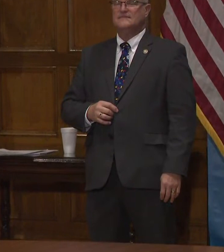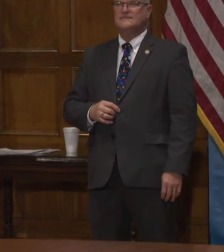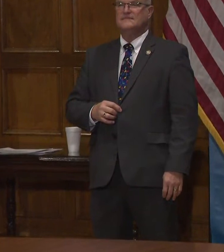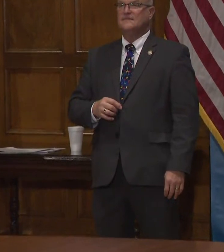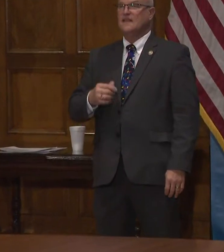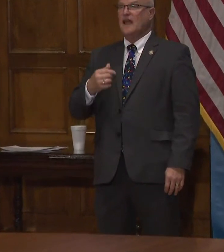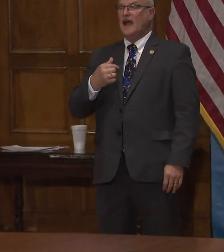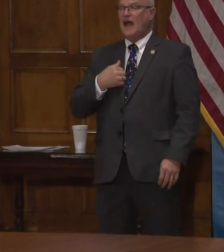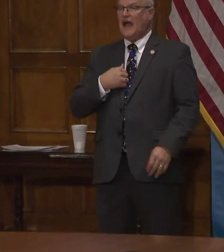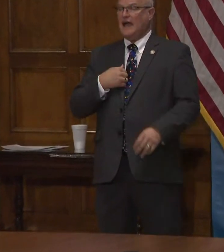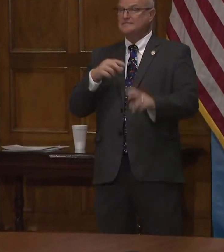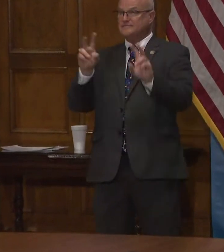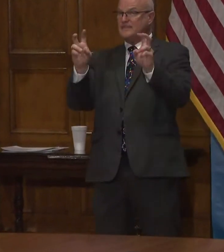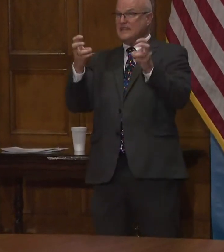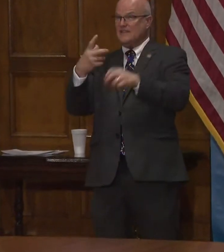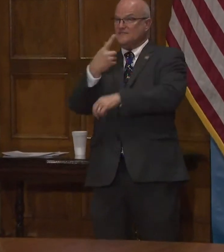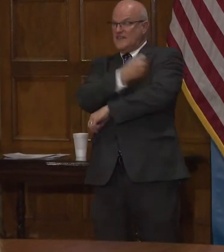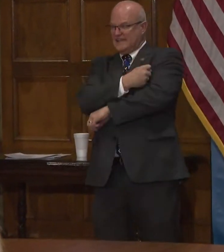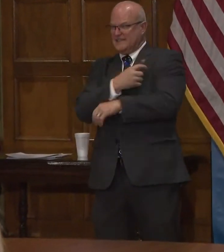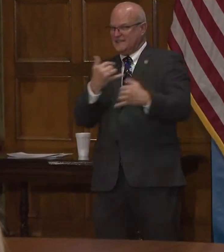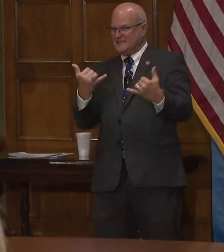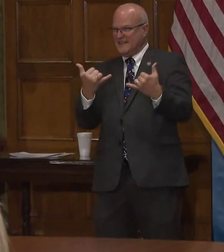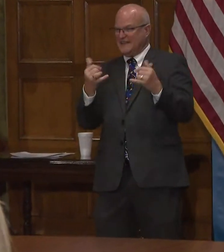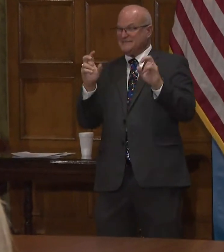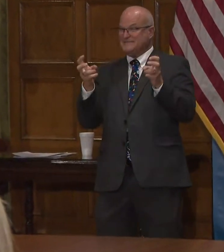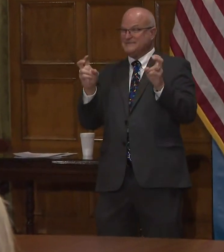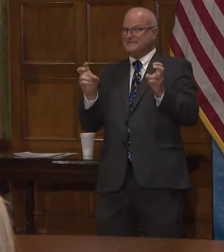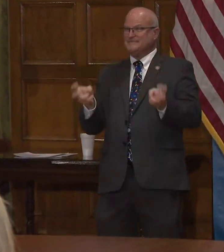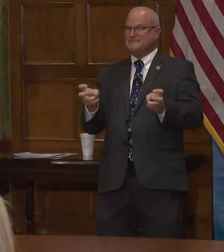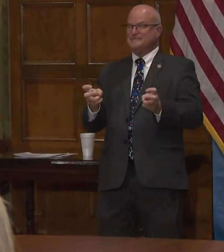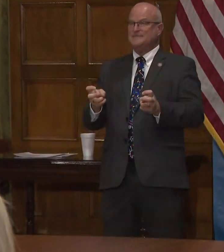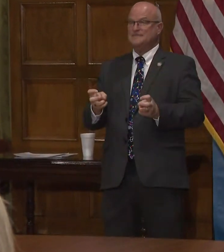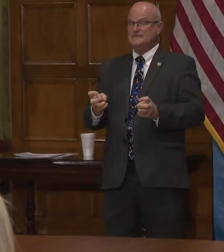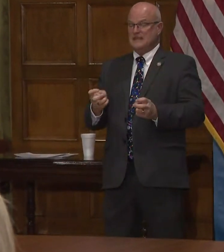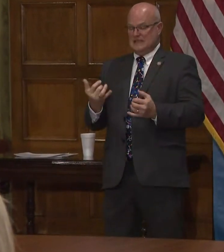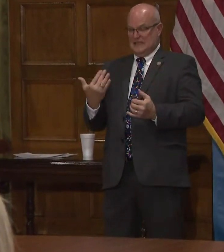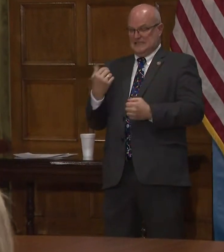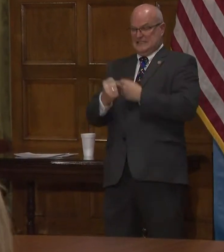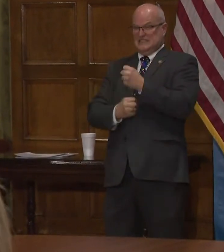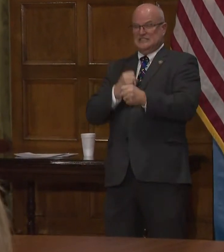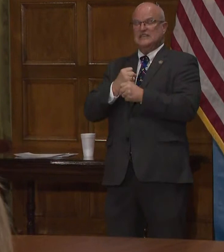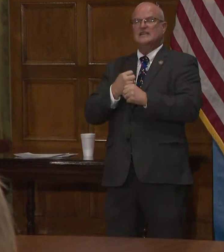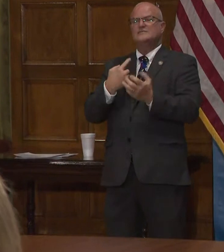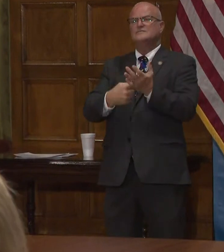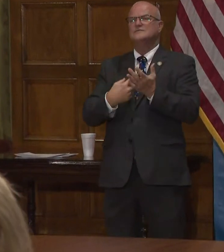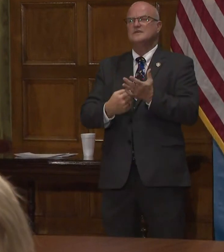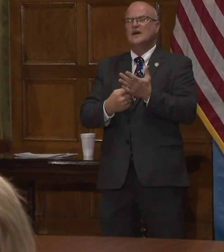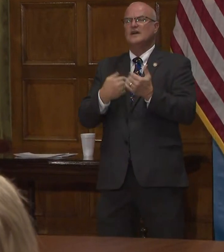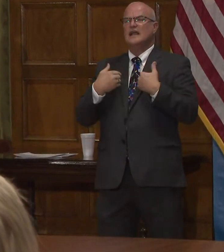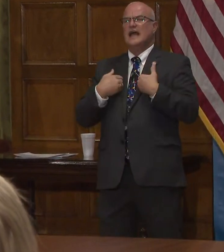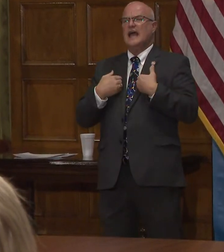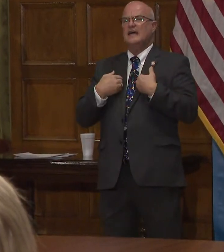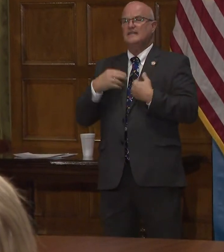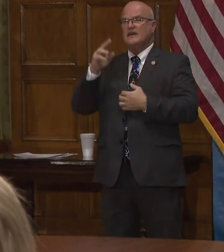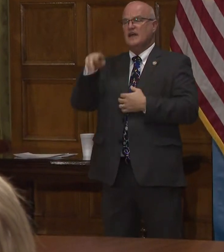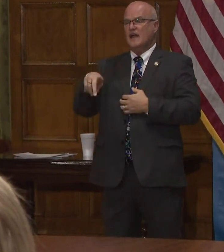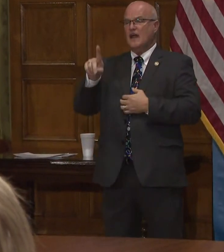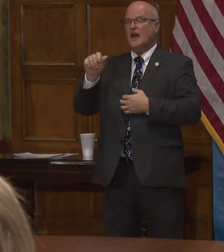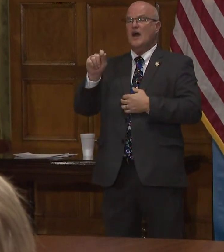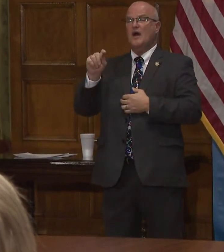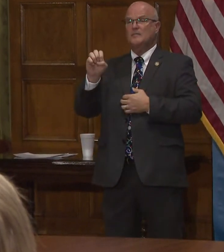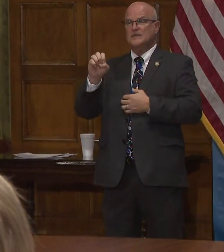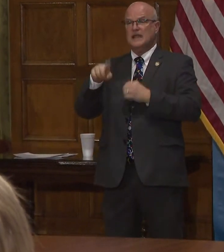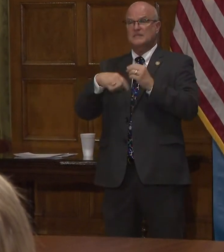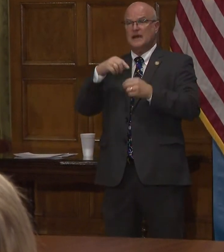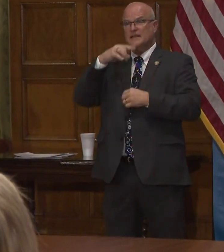I'm going to keep with the theme of vaccinations today. Earlier in the year, we talked about getting an updated version